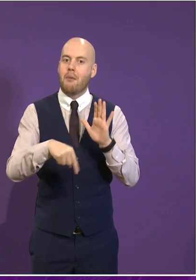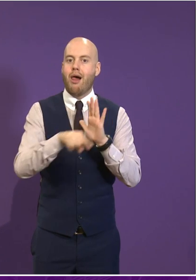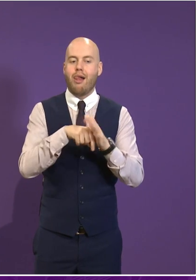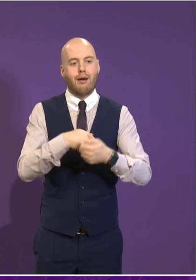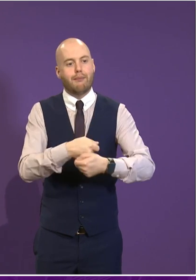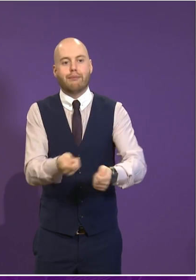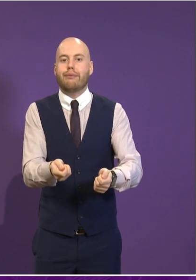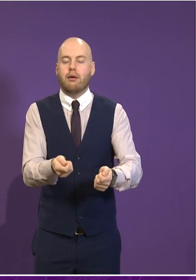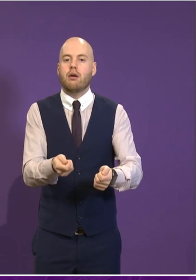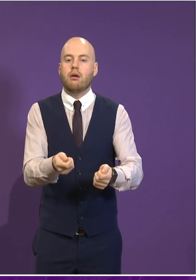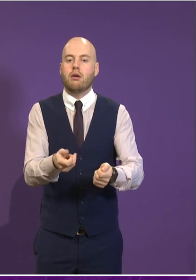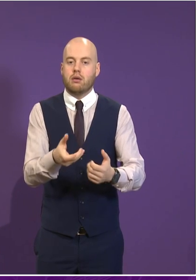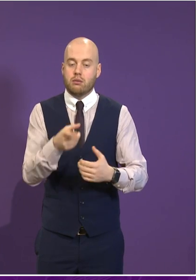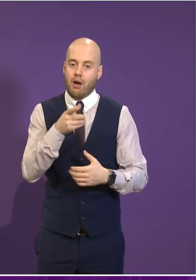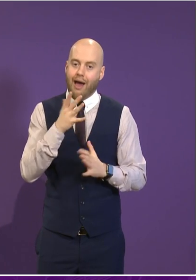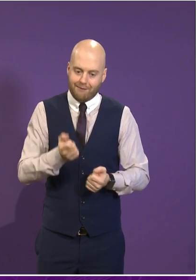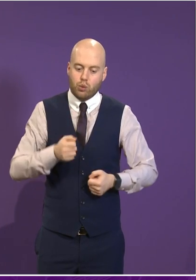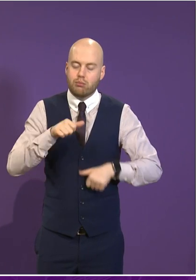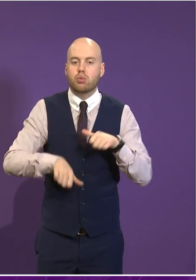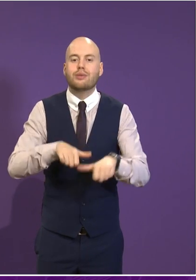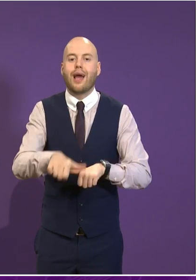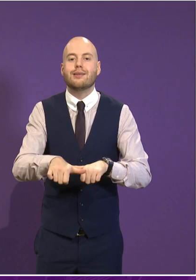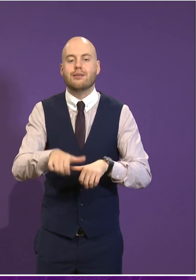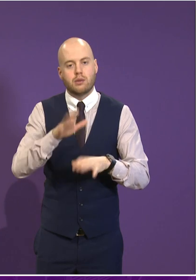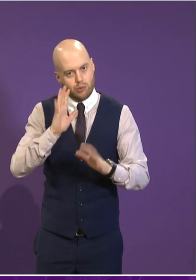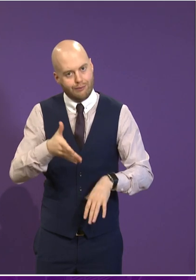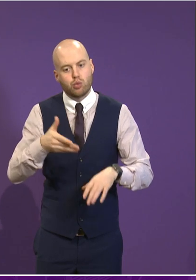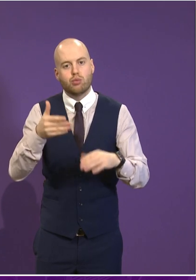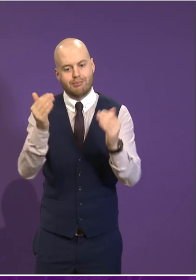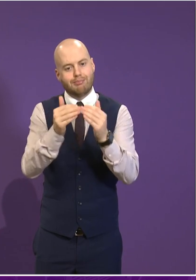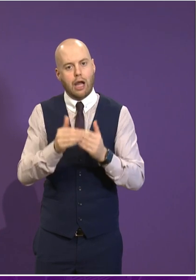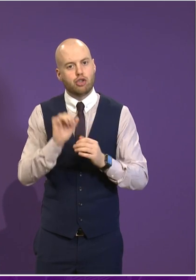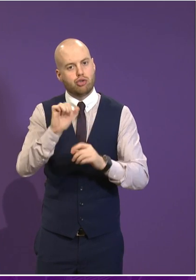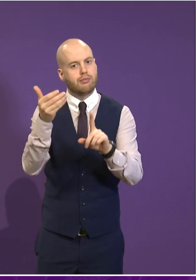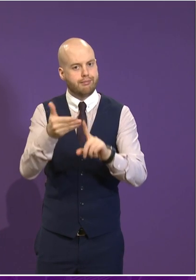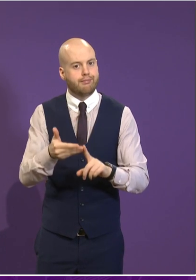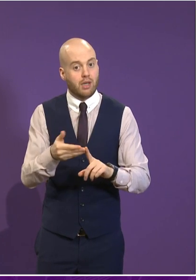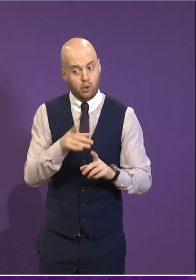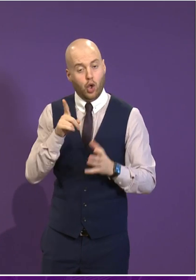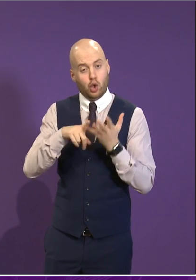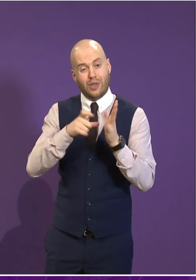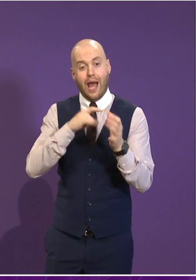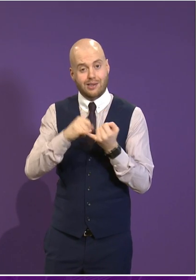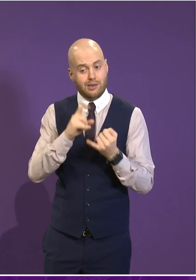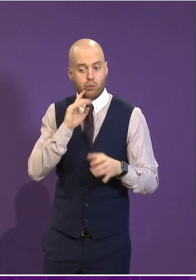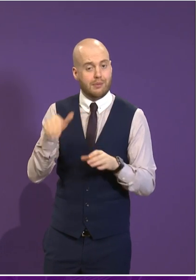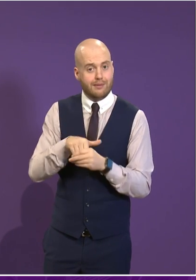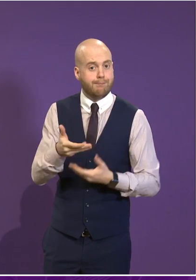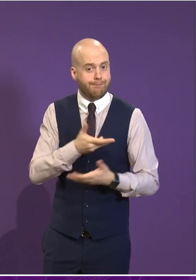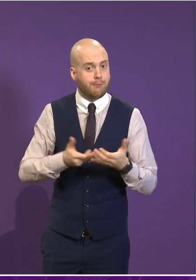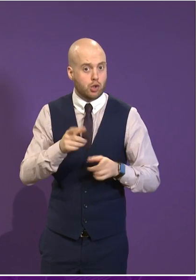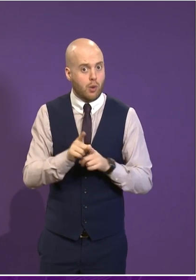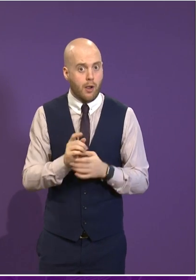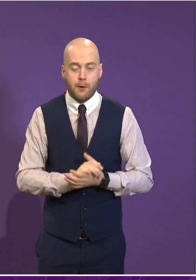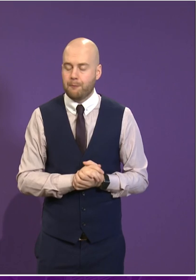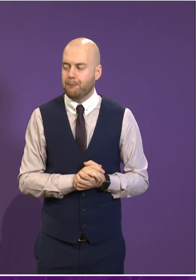have a process that fulfils those obligations, and those discussions with UCAS can continue as well. Yeah. The other side of that argument